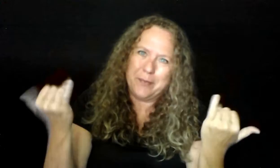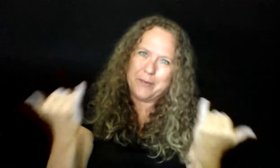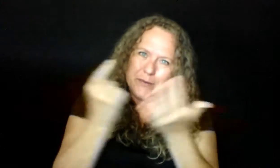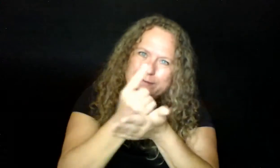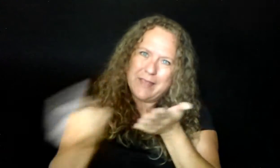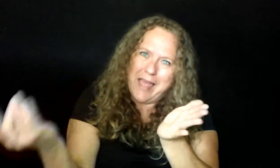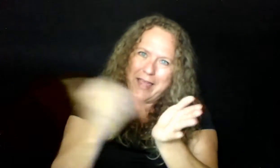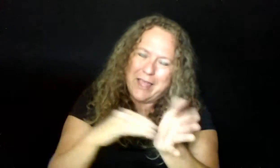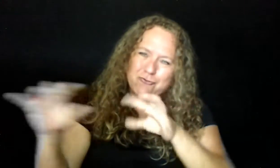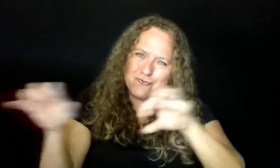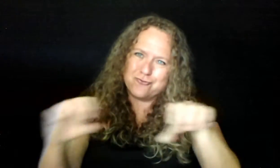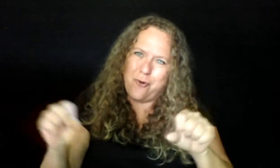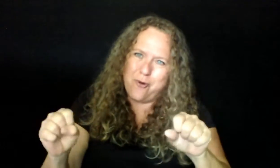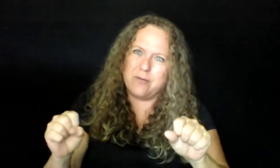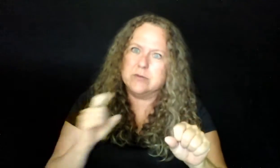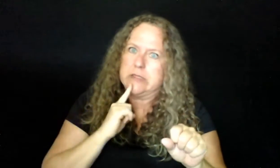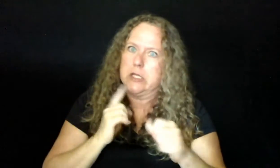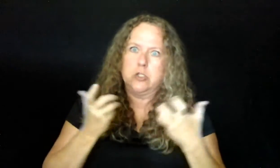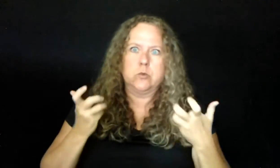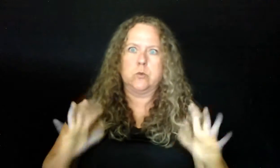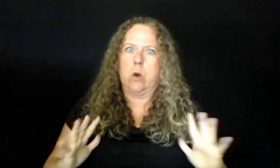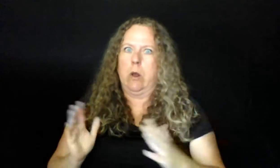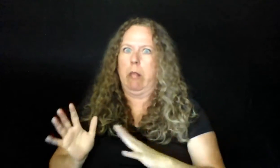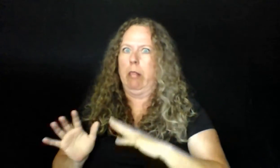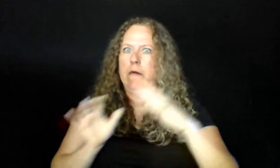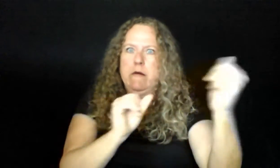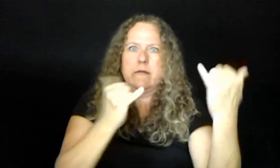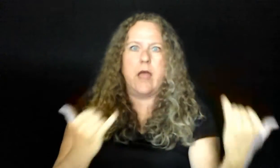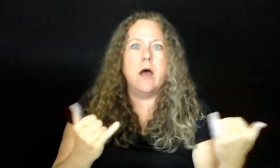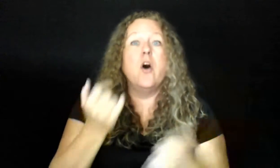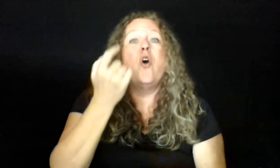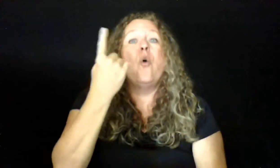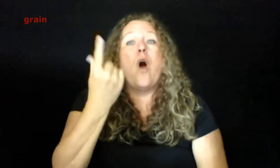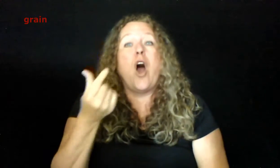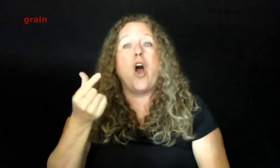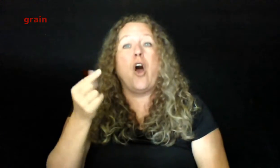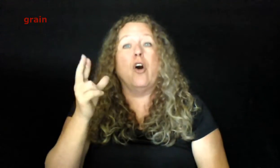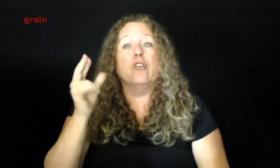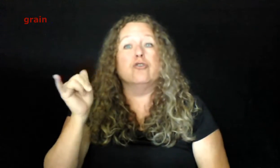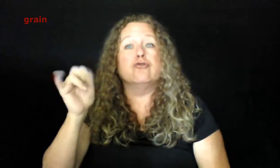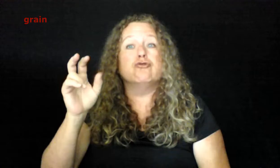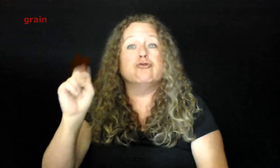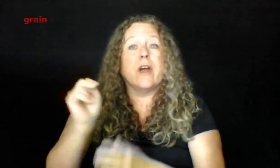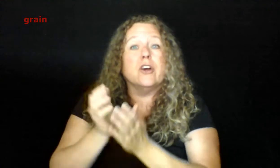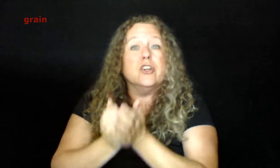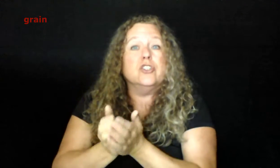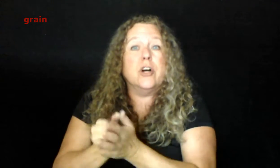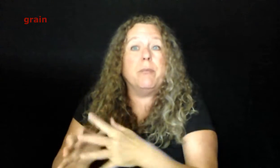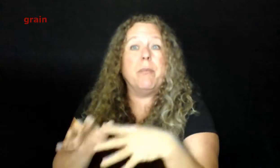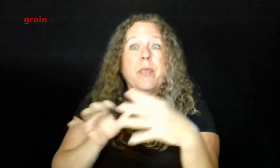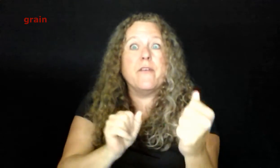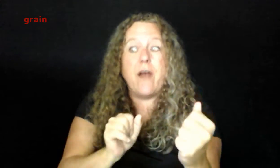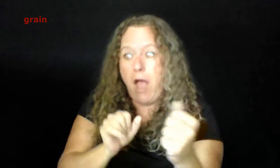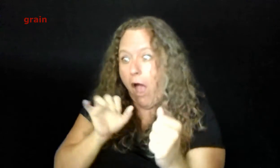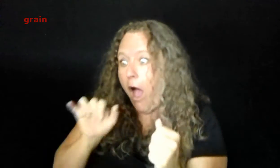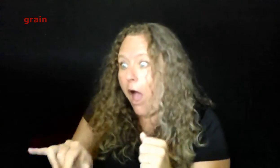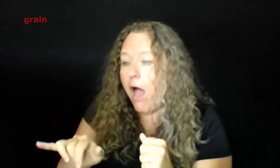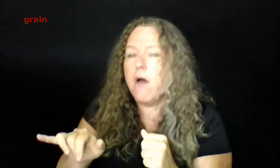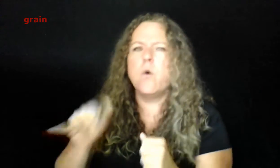run the risk of running into a storm. But they find a grain ship that's leaving. And why is the grain ship leaving? Well, we learned all this in the third grade basic economics.